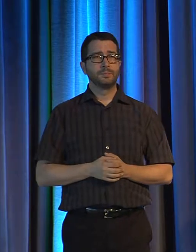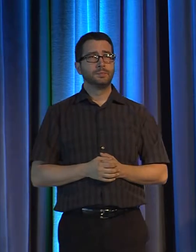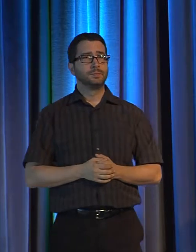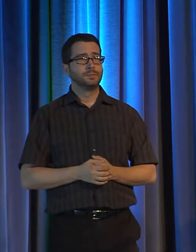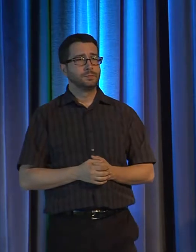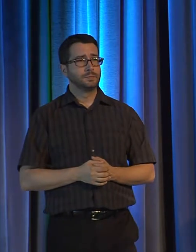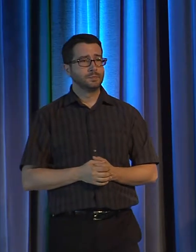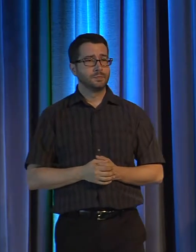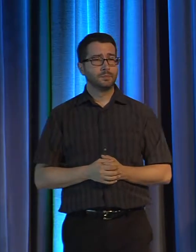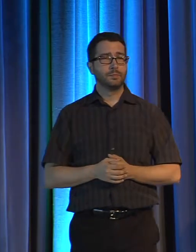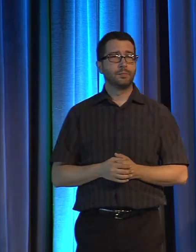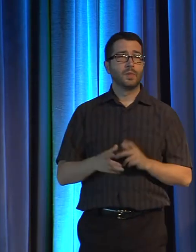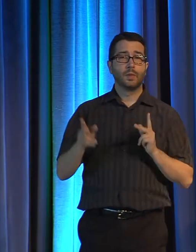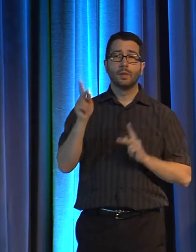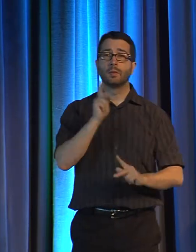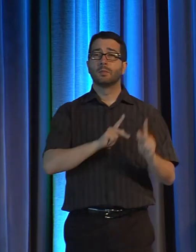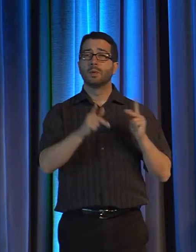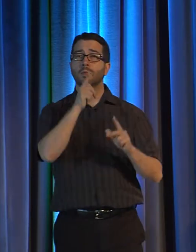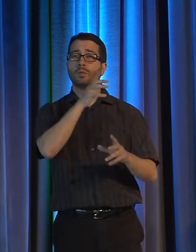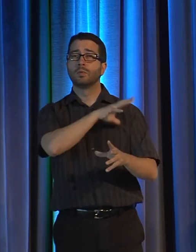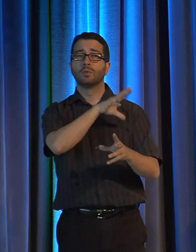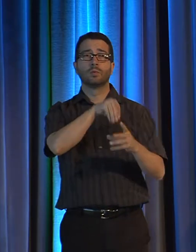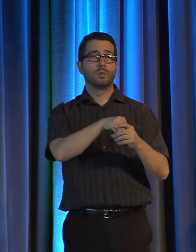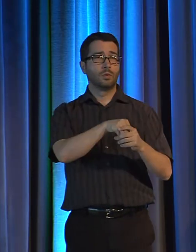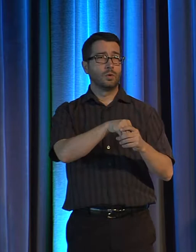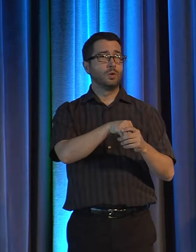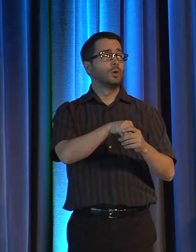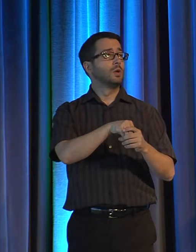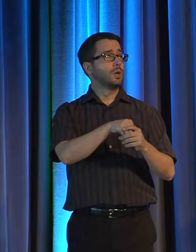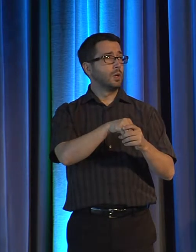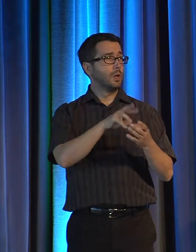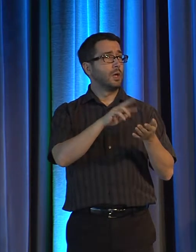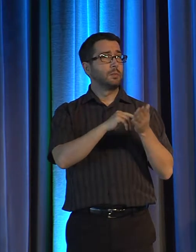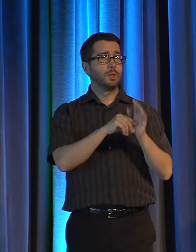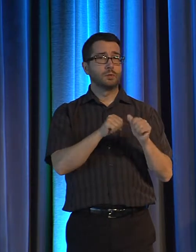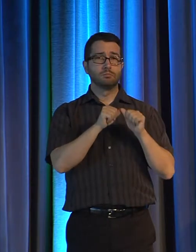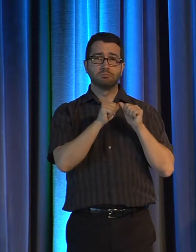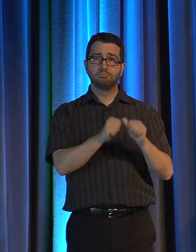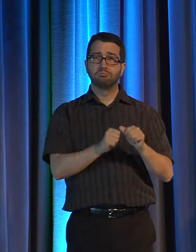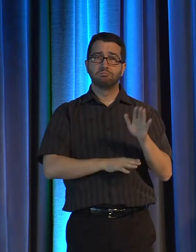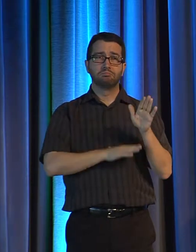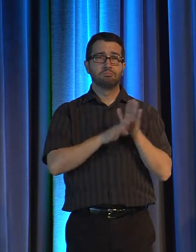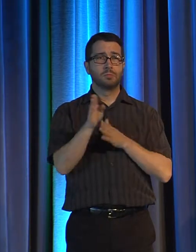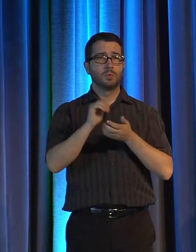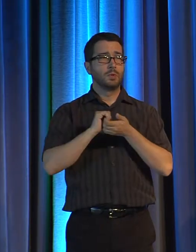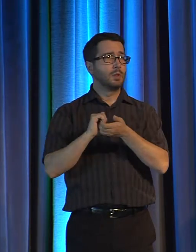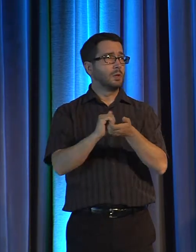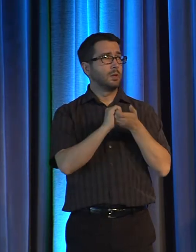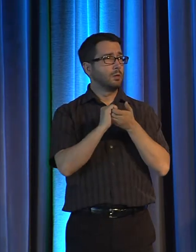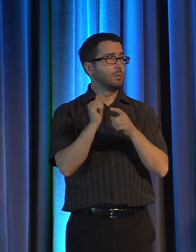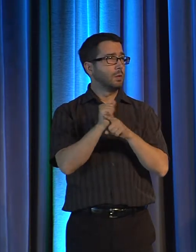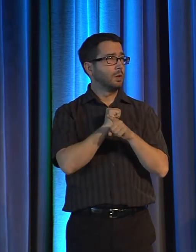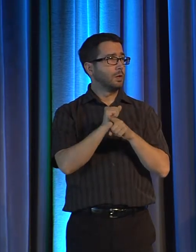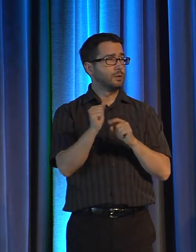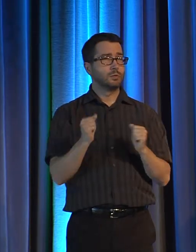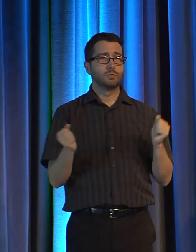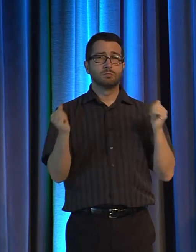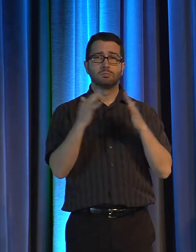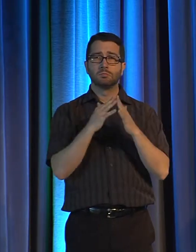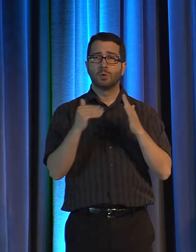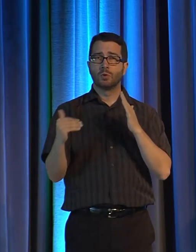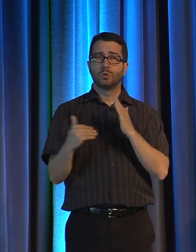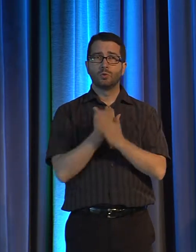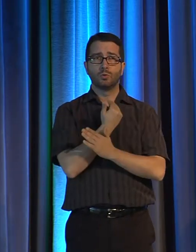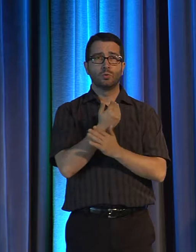because of the individuals that make up the system. They've continued to make progress on collaborative practices, establishing new and expanding